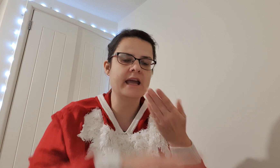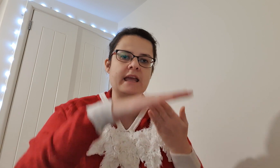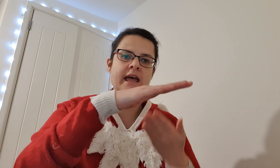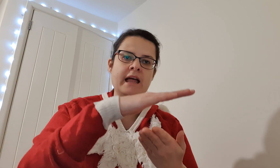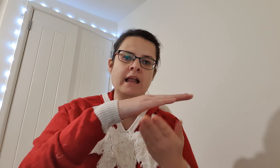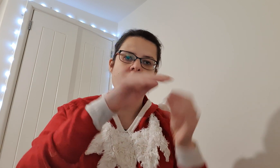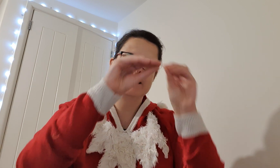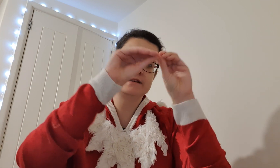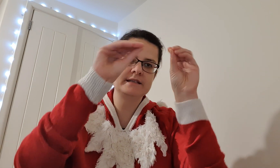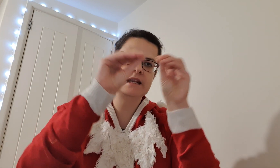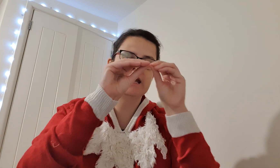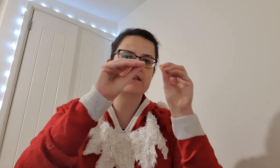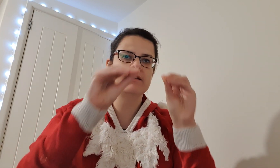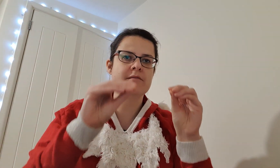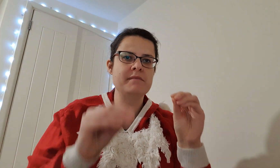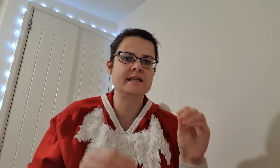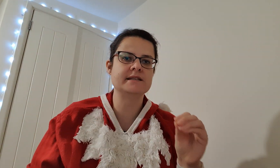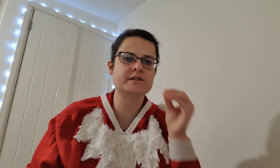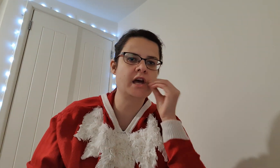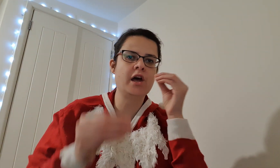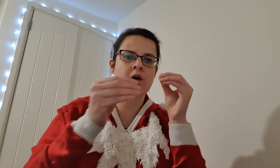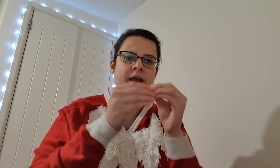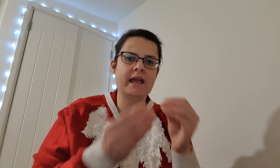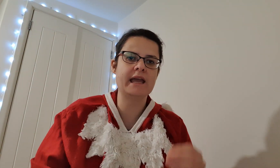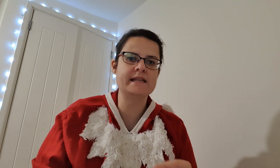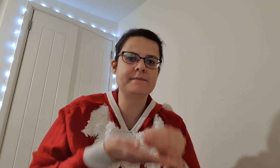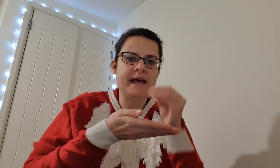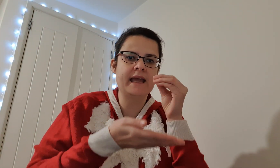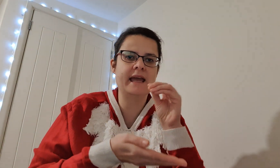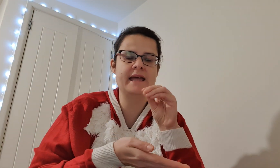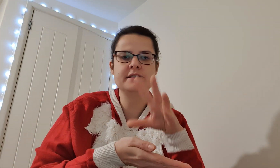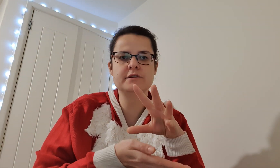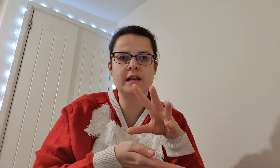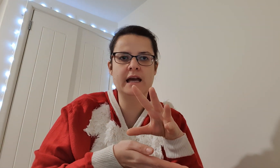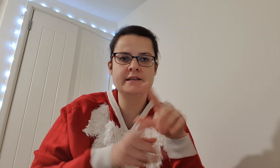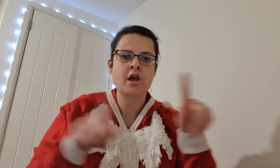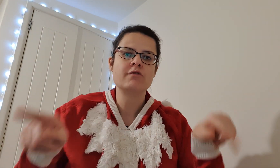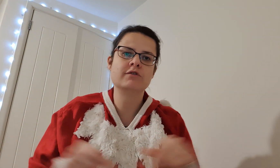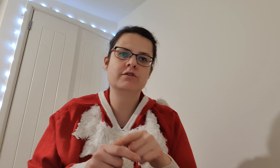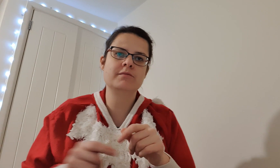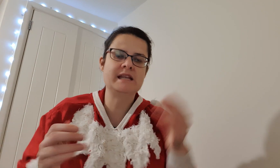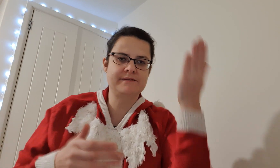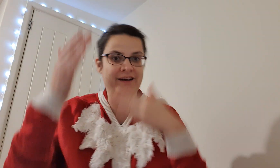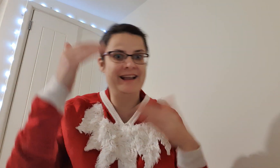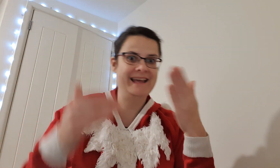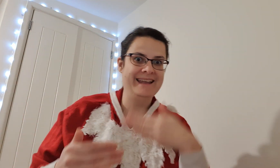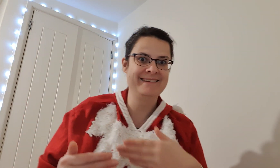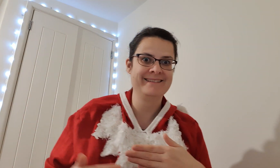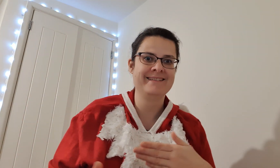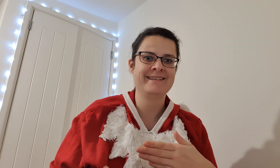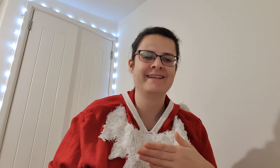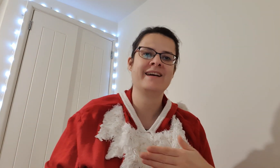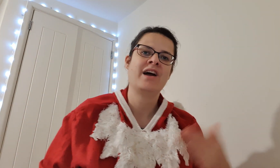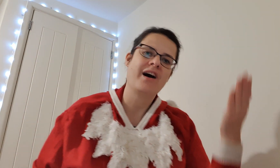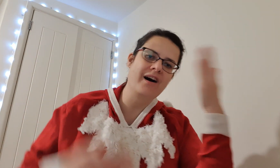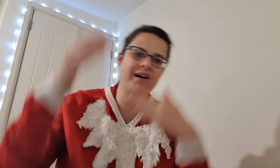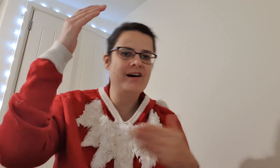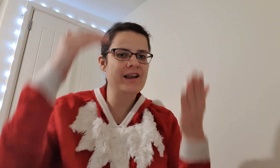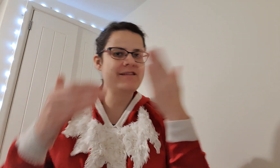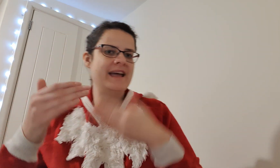girl underneath the mistletoe and kiss by candlelight. Snow is falling all around